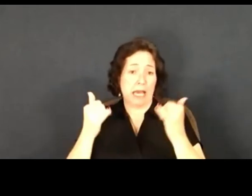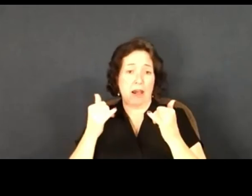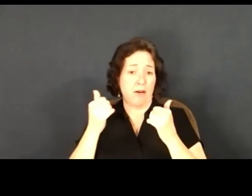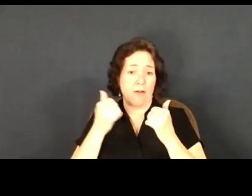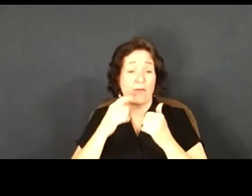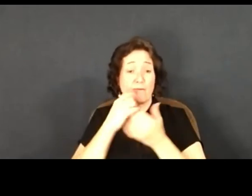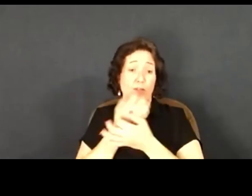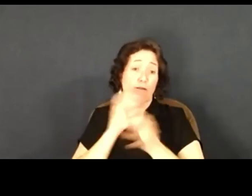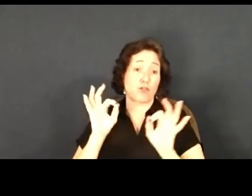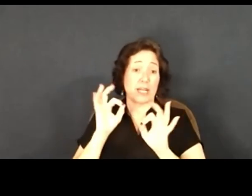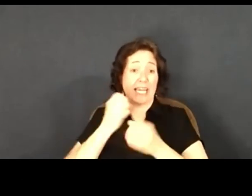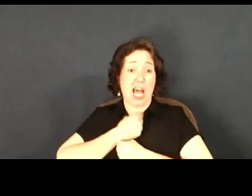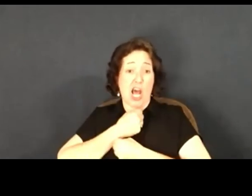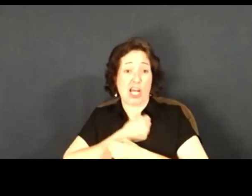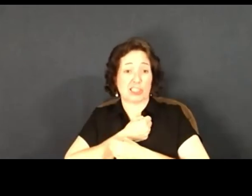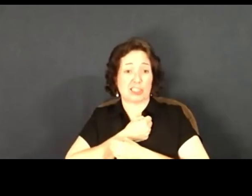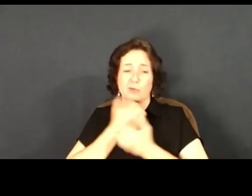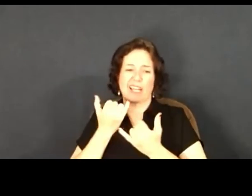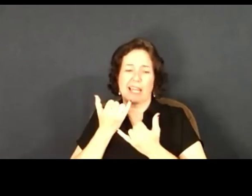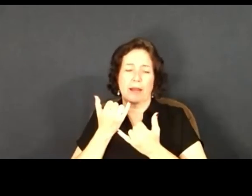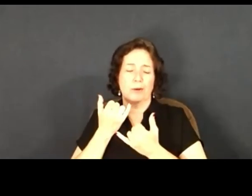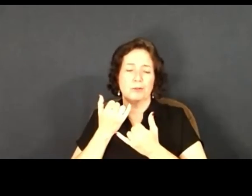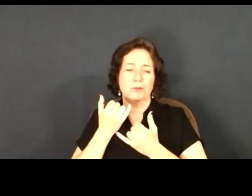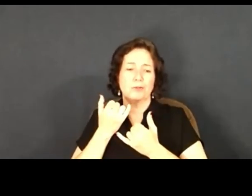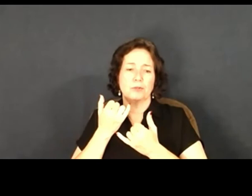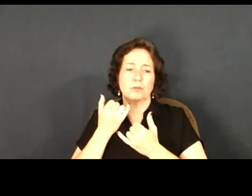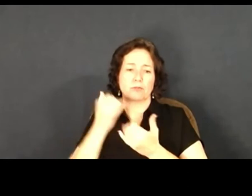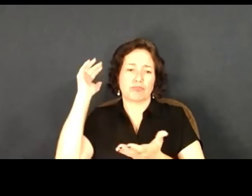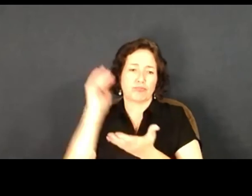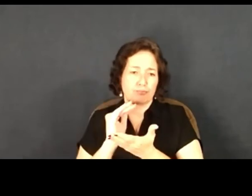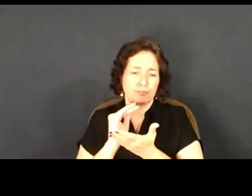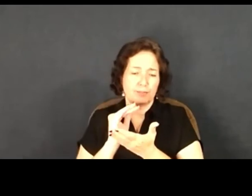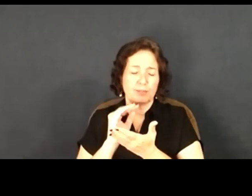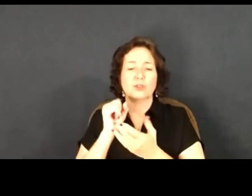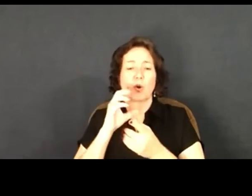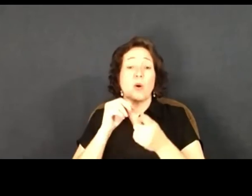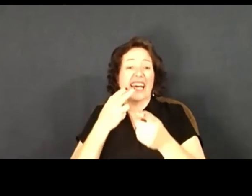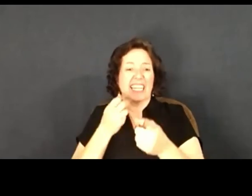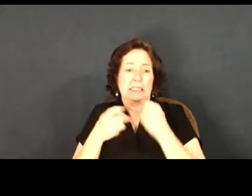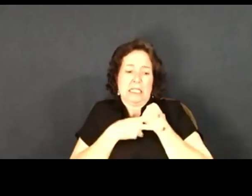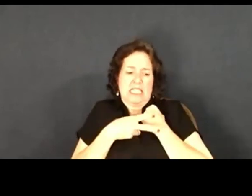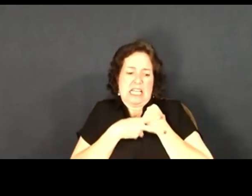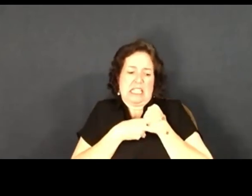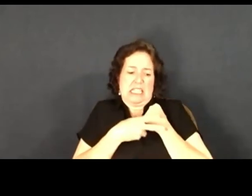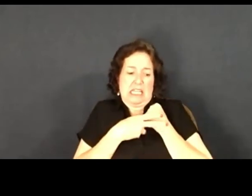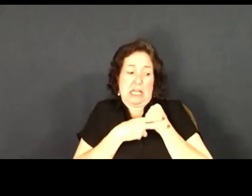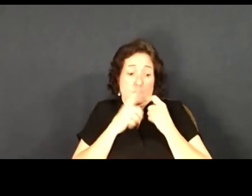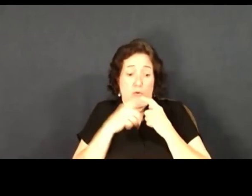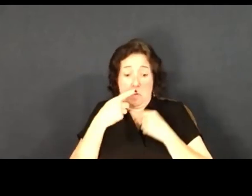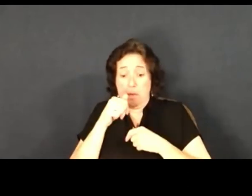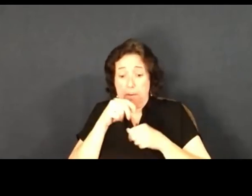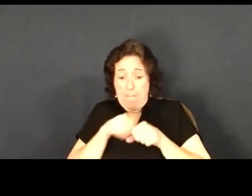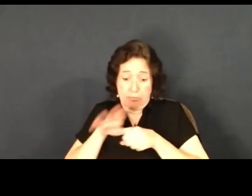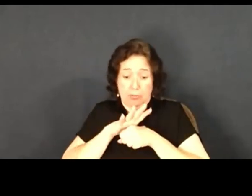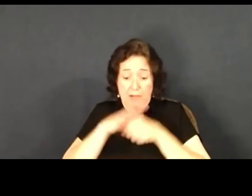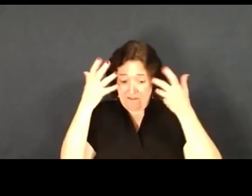free hugs are at an all-time low. So Paul is saving them up for us until the pandemic is over, and we hope that